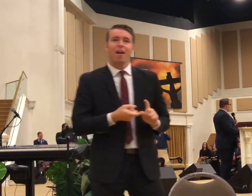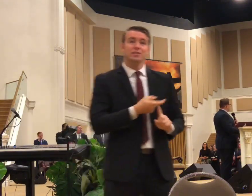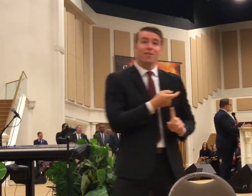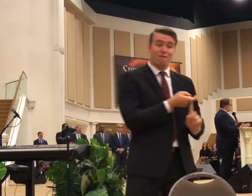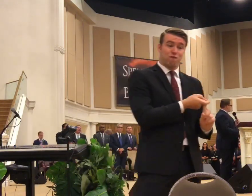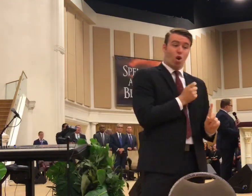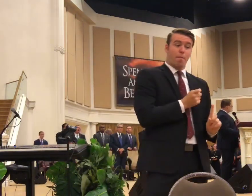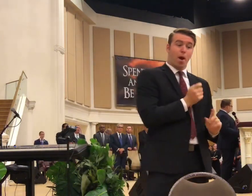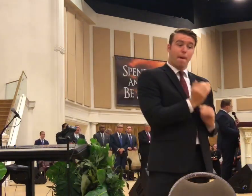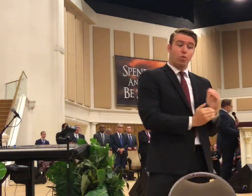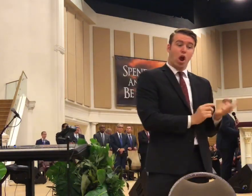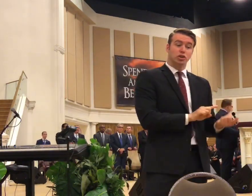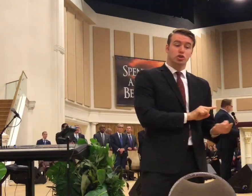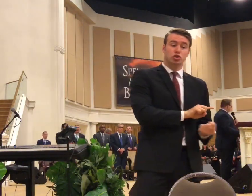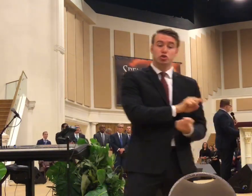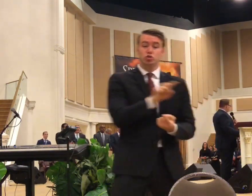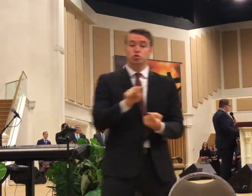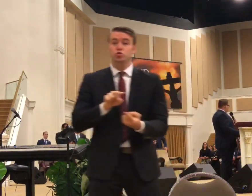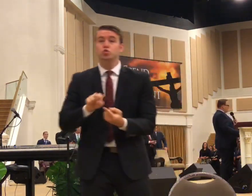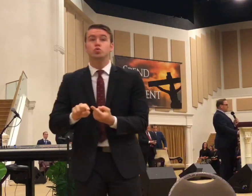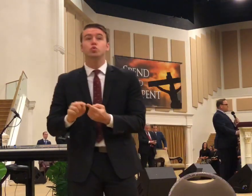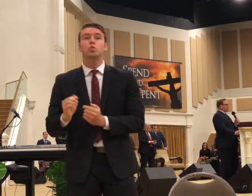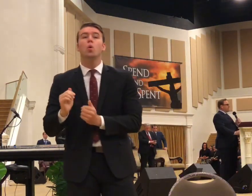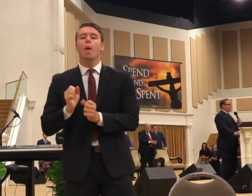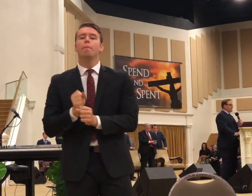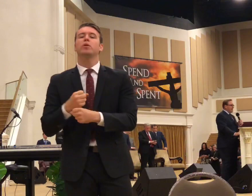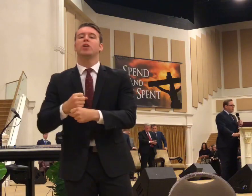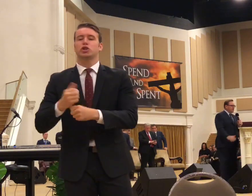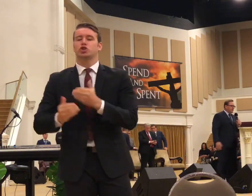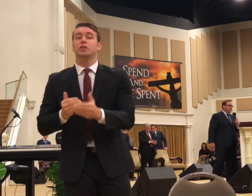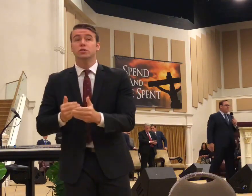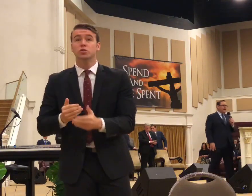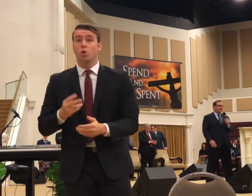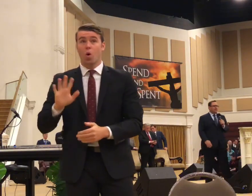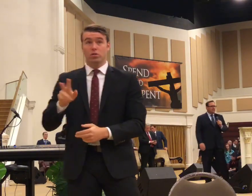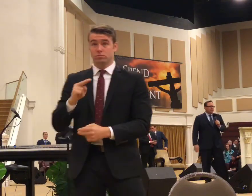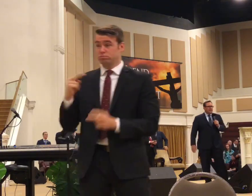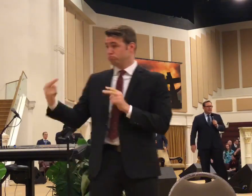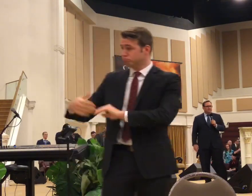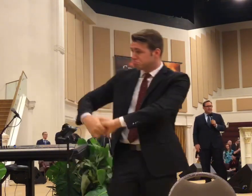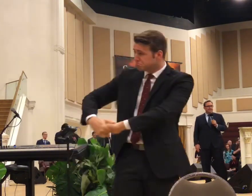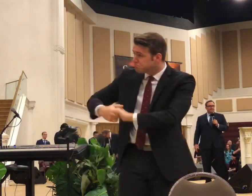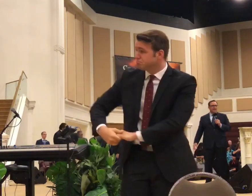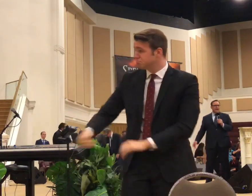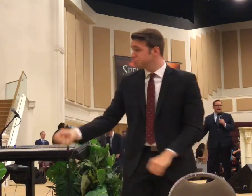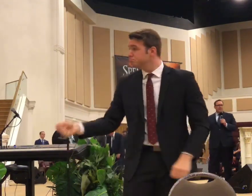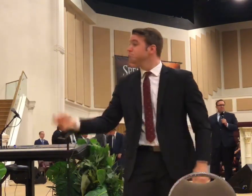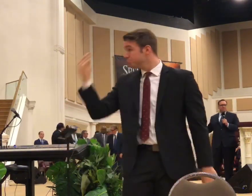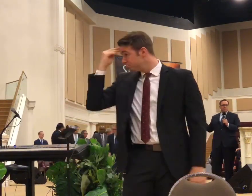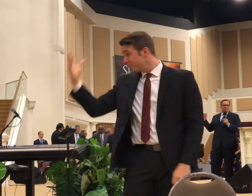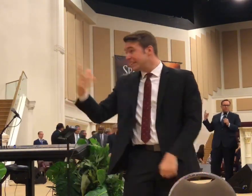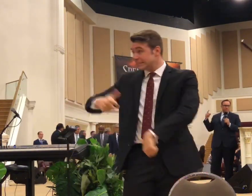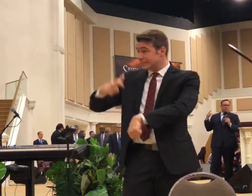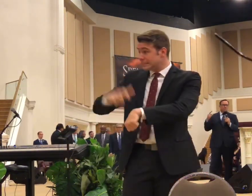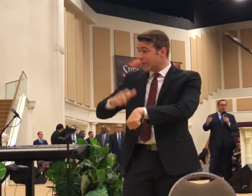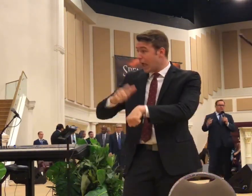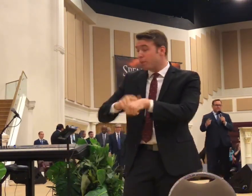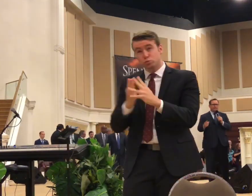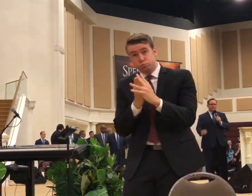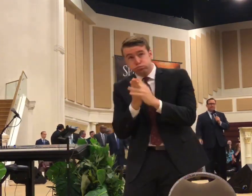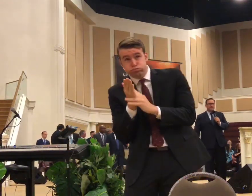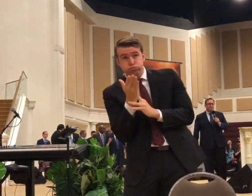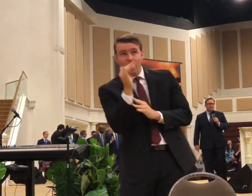Process to Production. Put your Bible down, look somebody right now, shake them by the hand, and say, it's time to move through